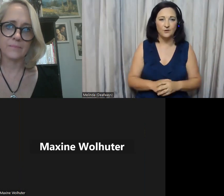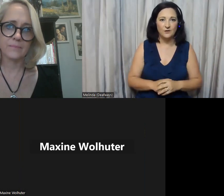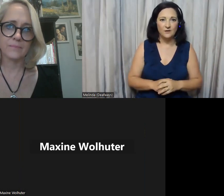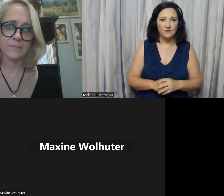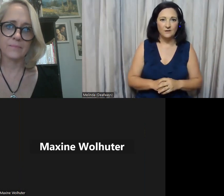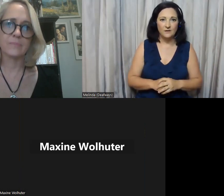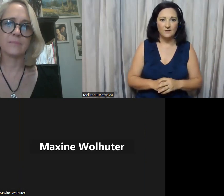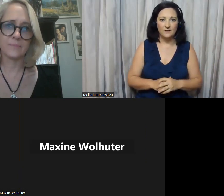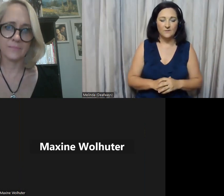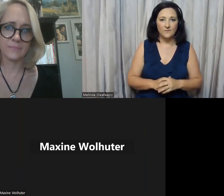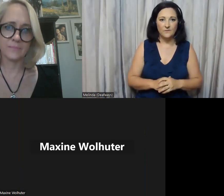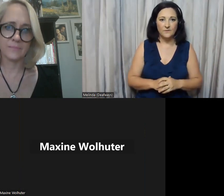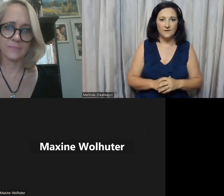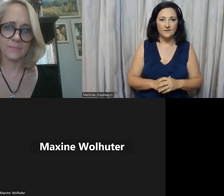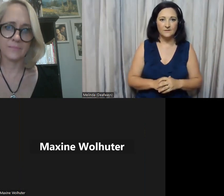en jou.